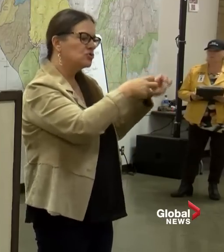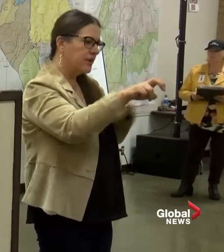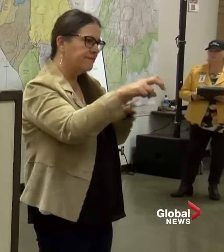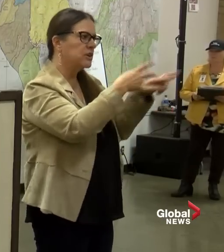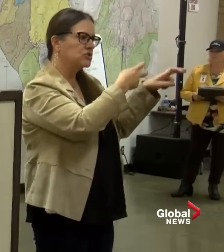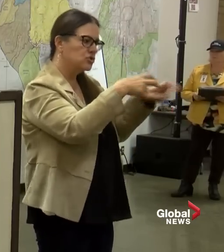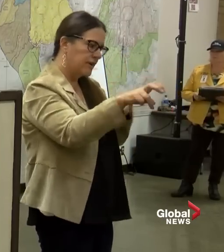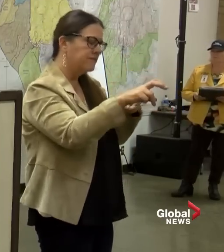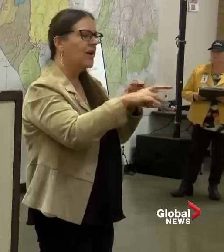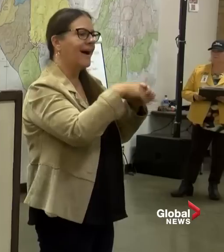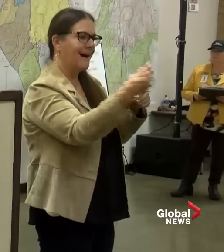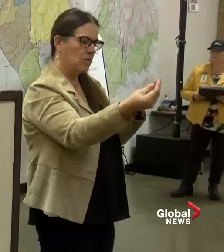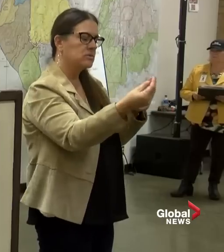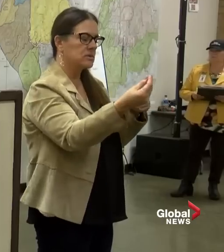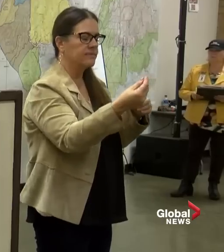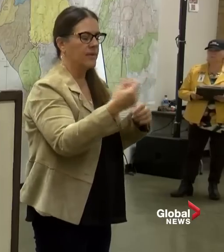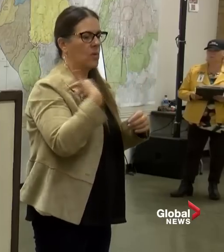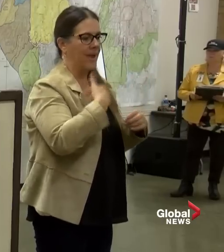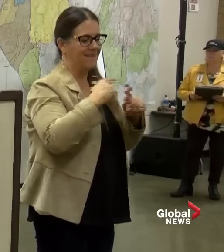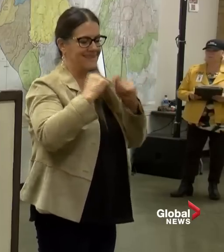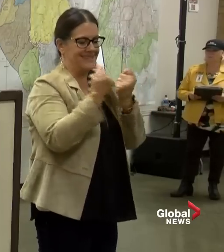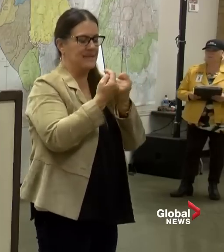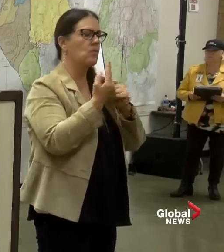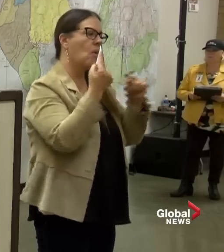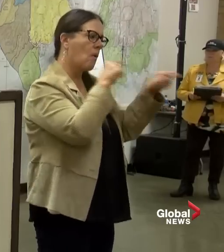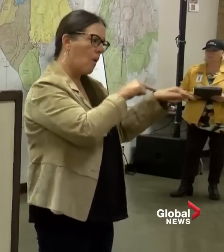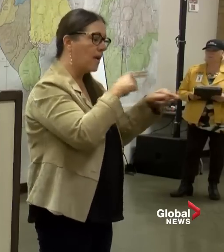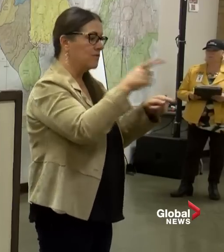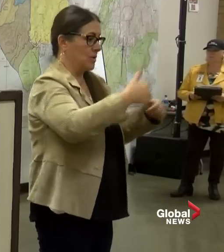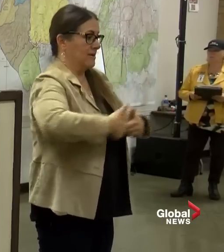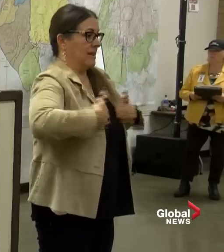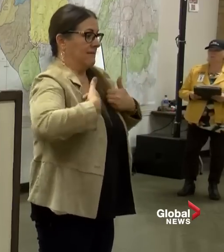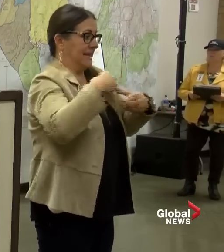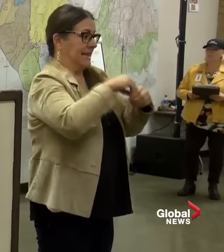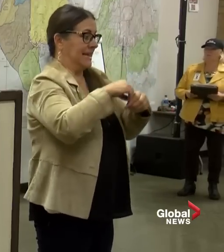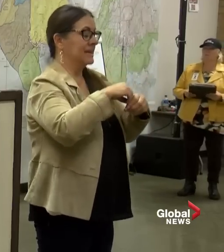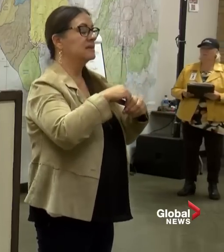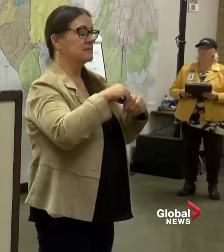force and active. If you are currently in a shelter